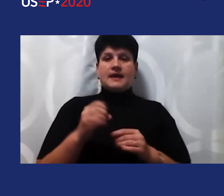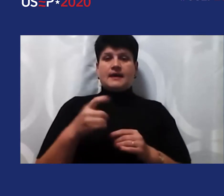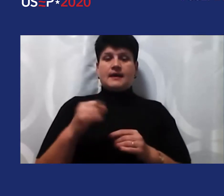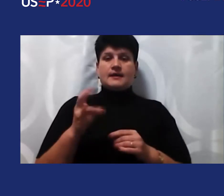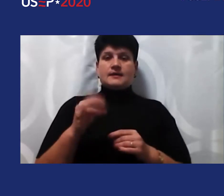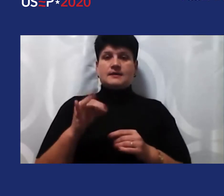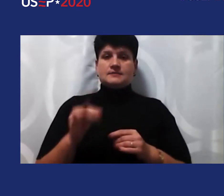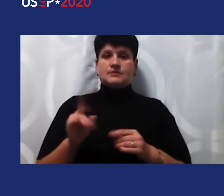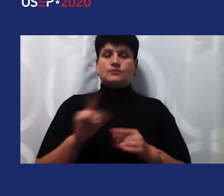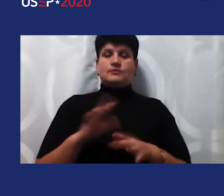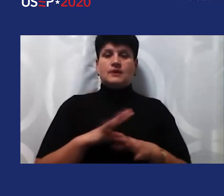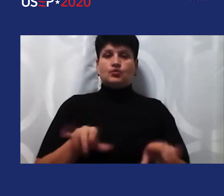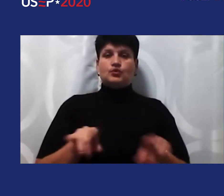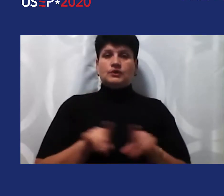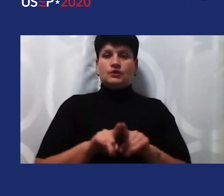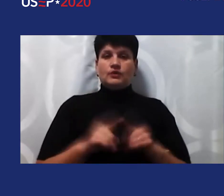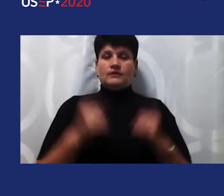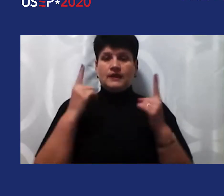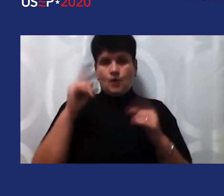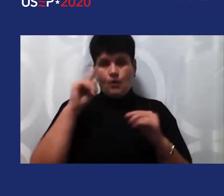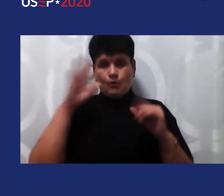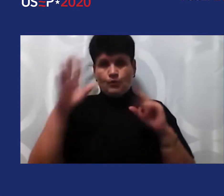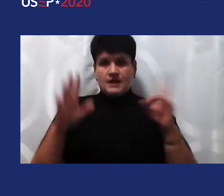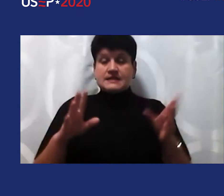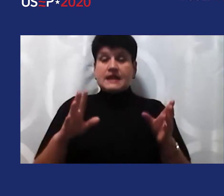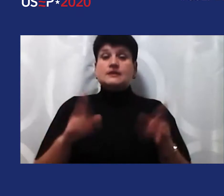election process, to um,